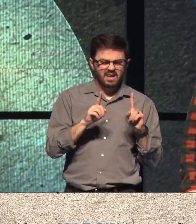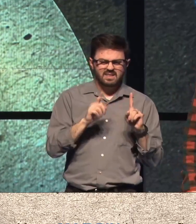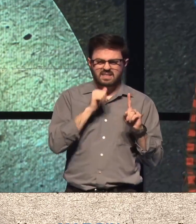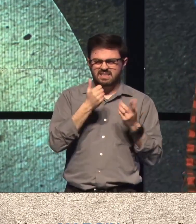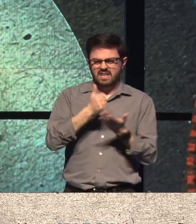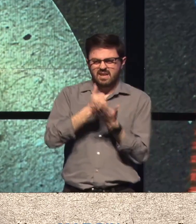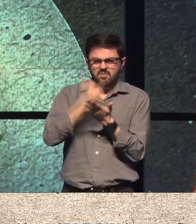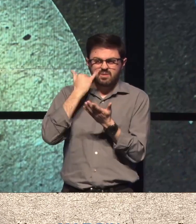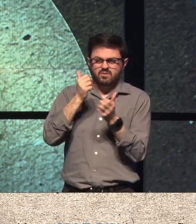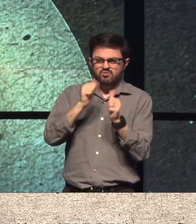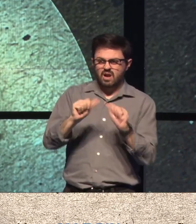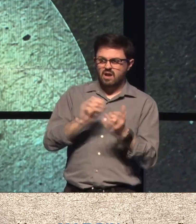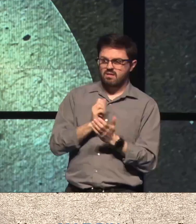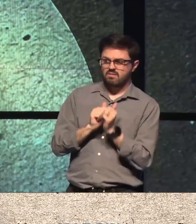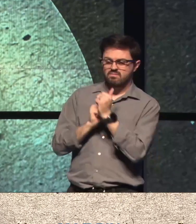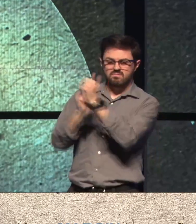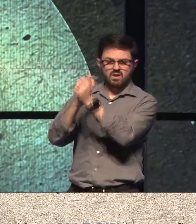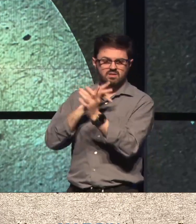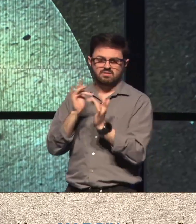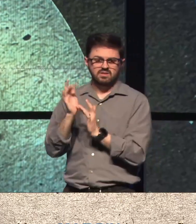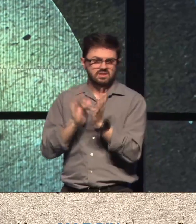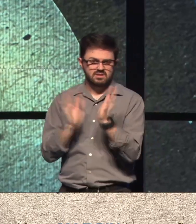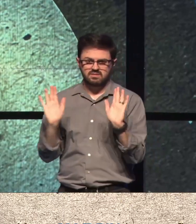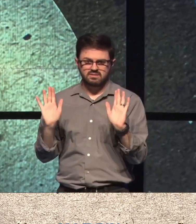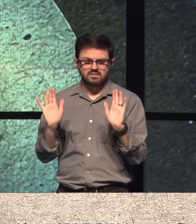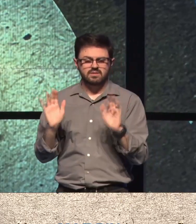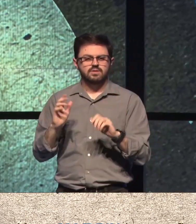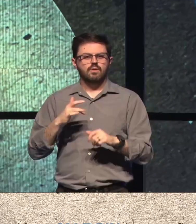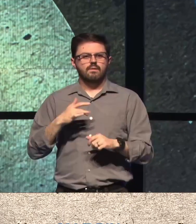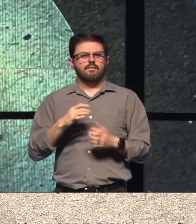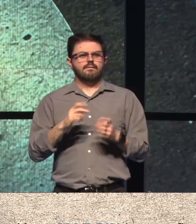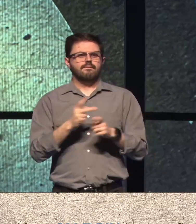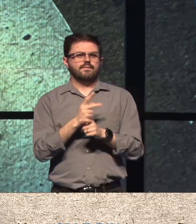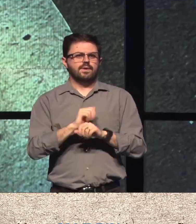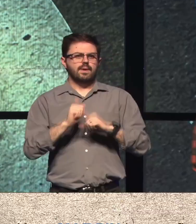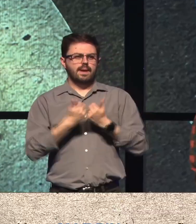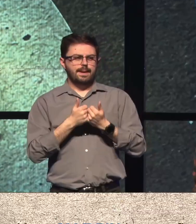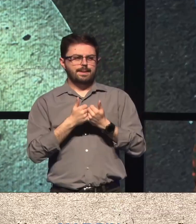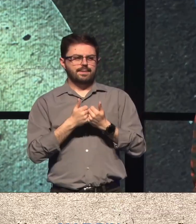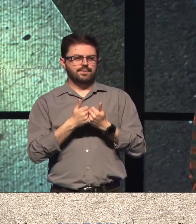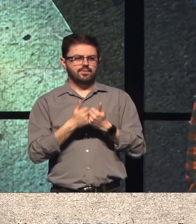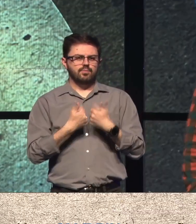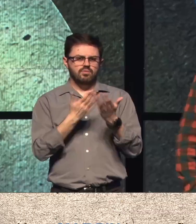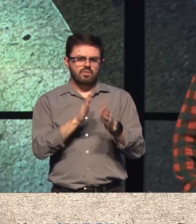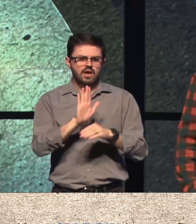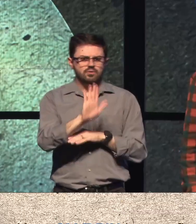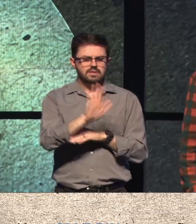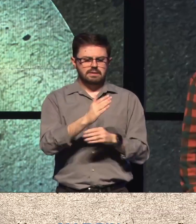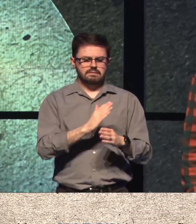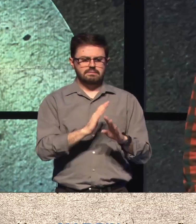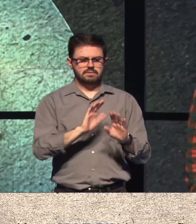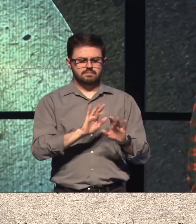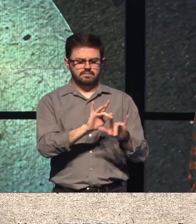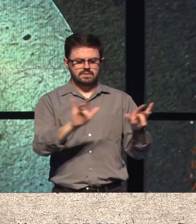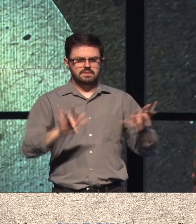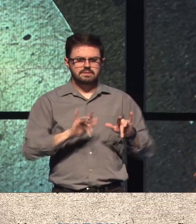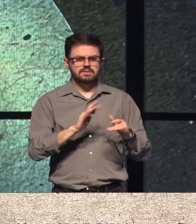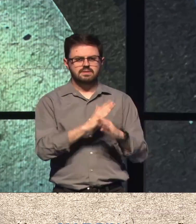So I want to encourage you. Figure out how to put that margin in those spaces so that you can be prepared to carry one another's